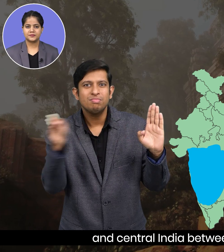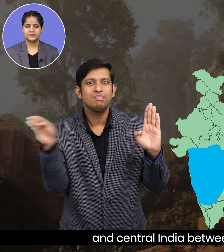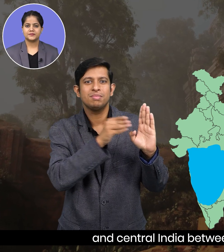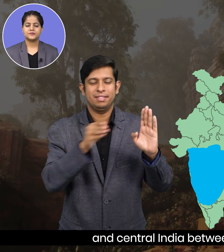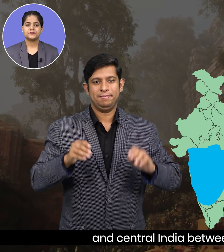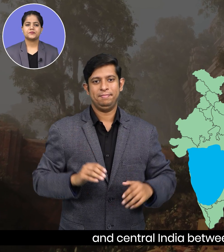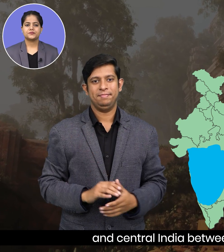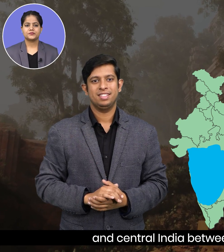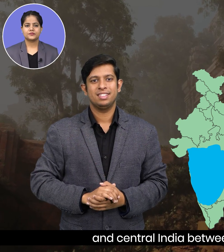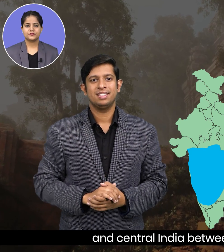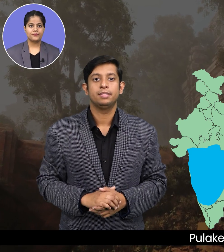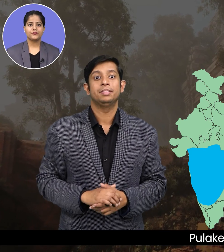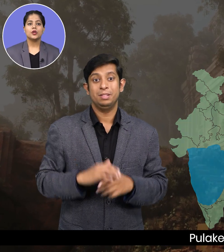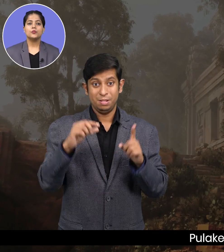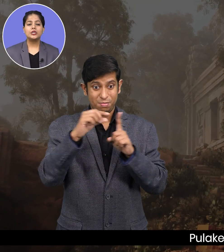CE.